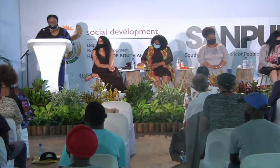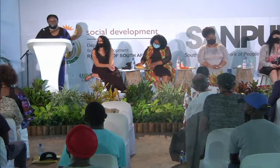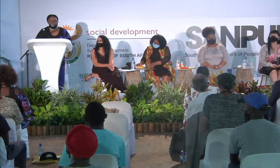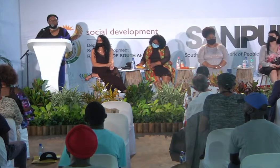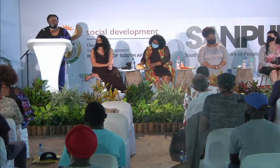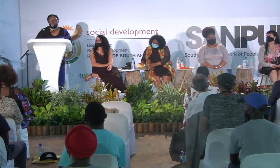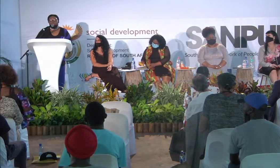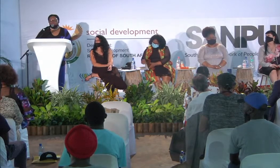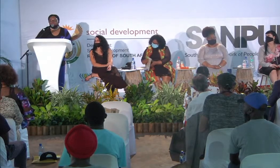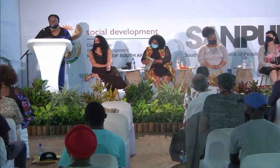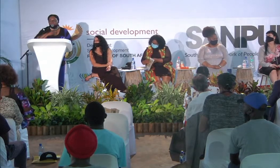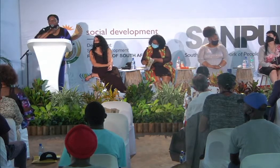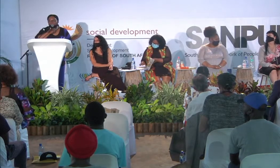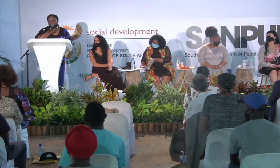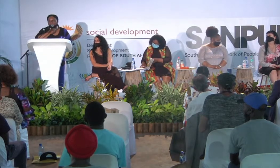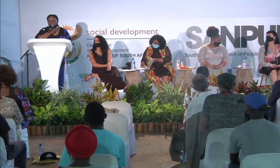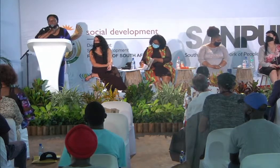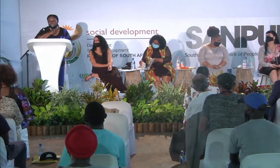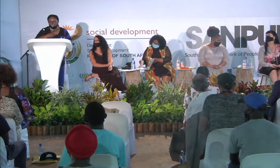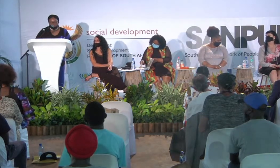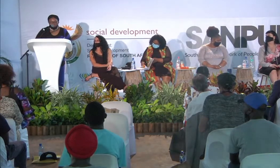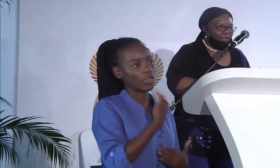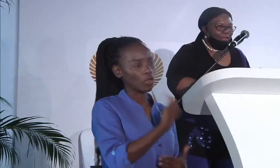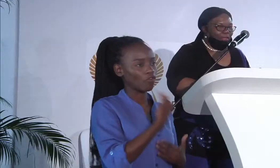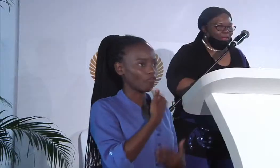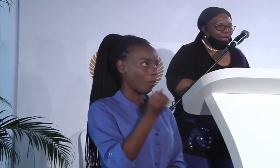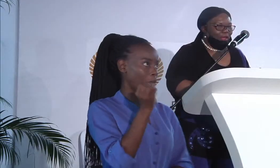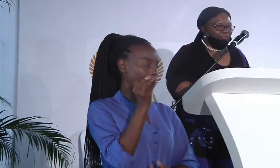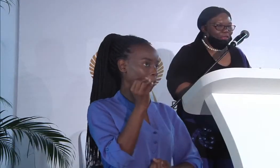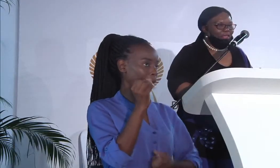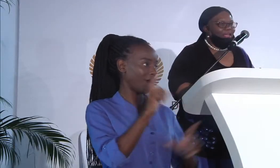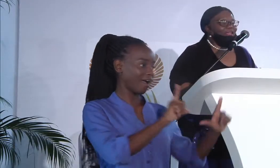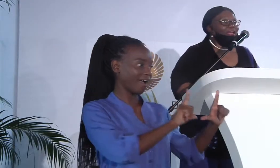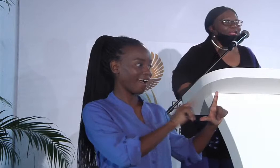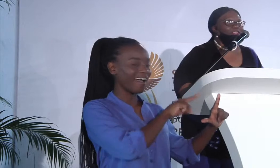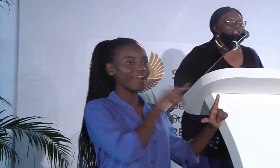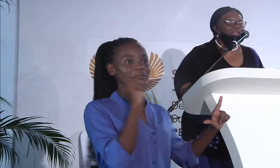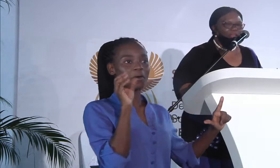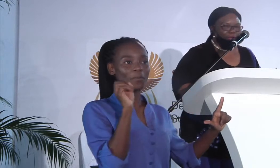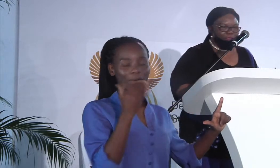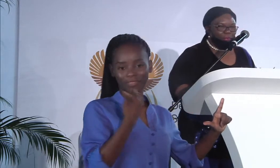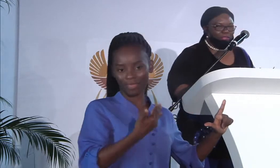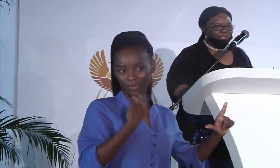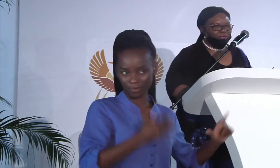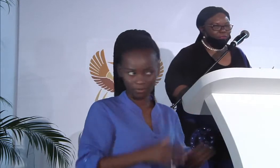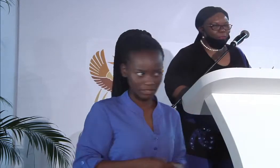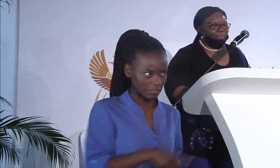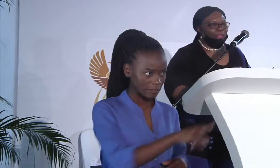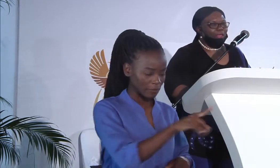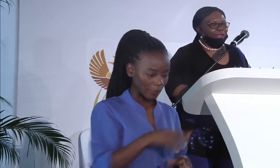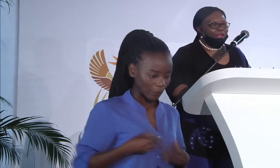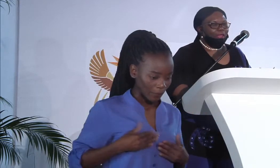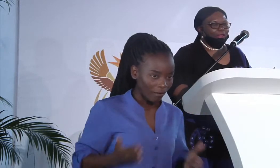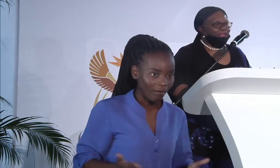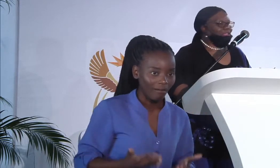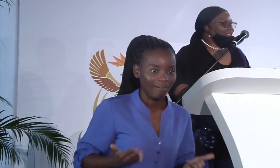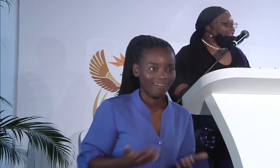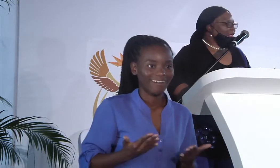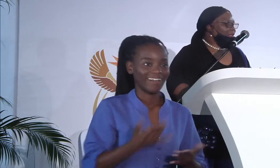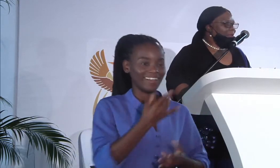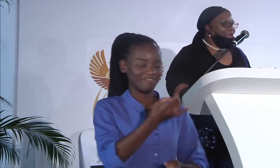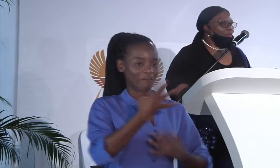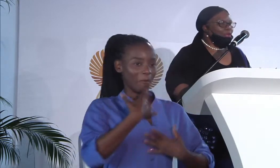you for those remarks. They are very encouraging and informative. Ladies